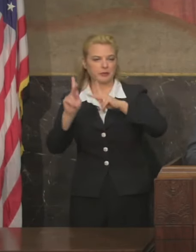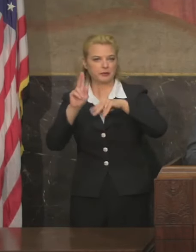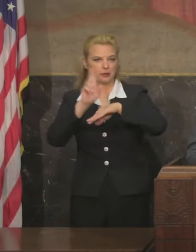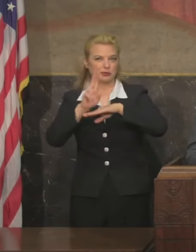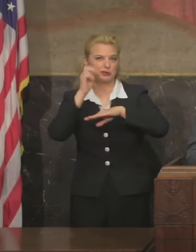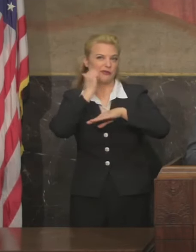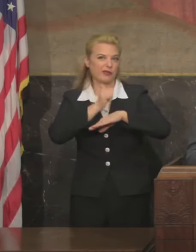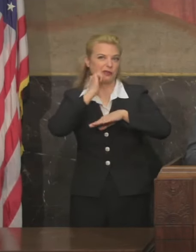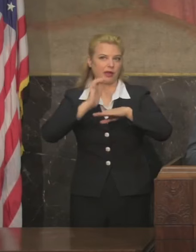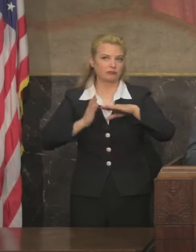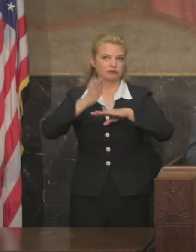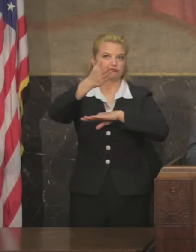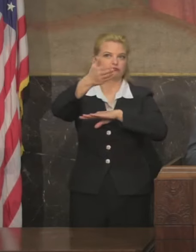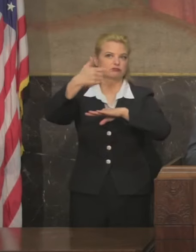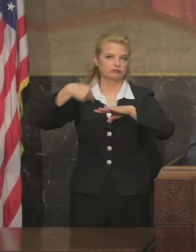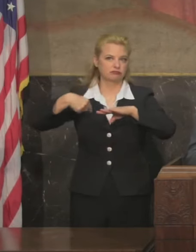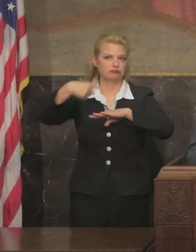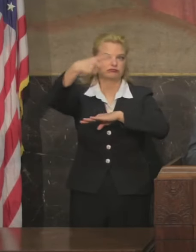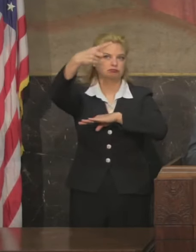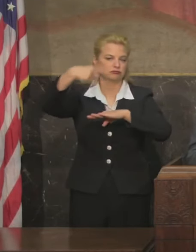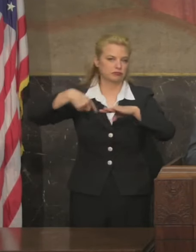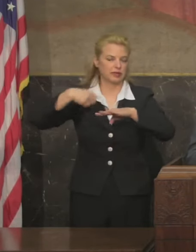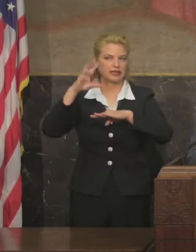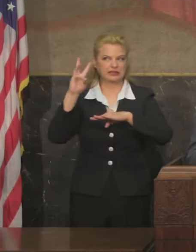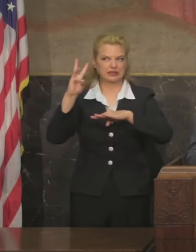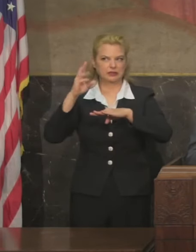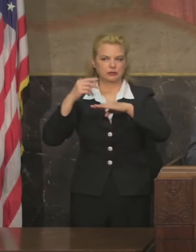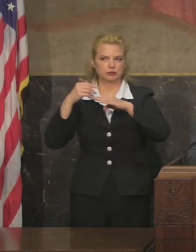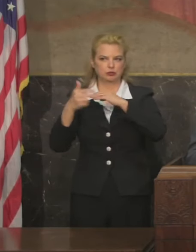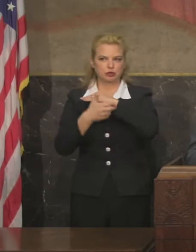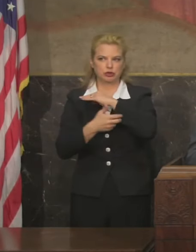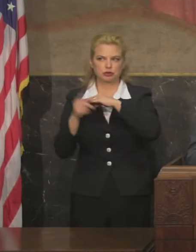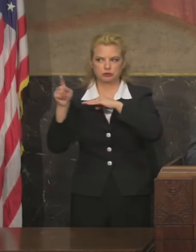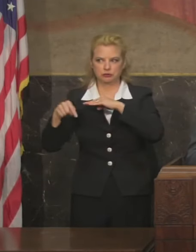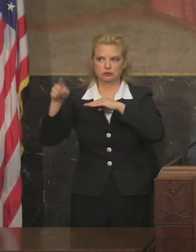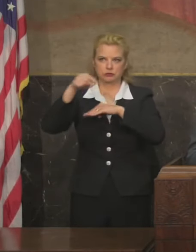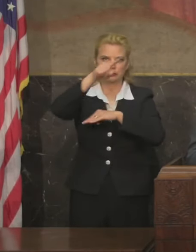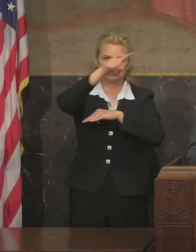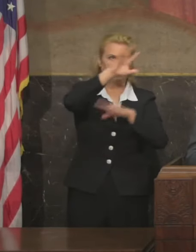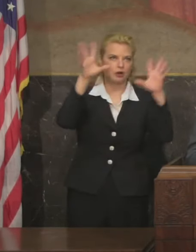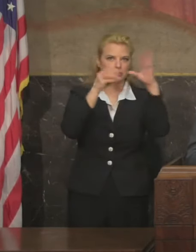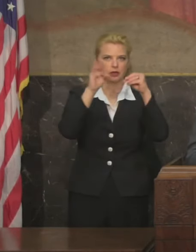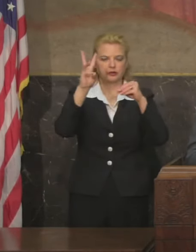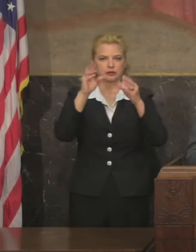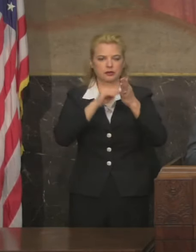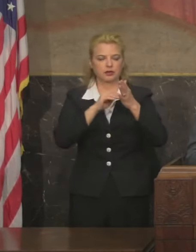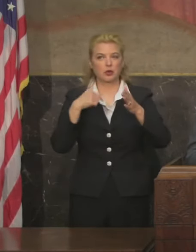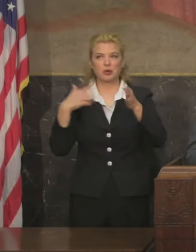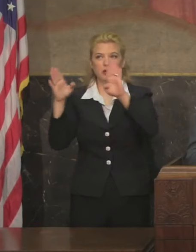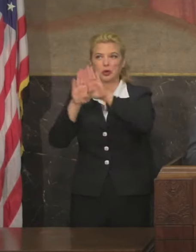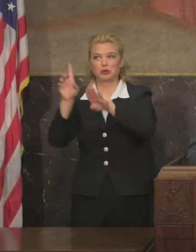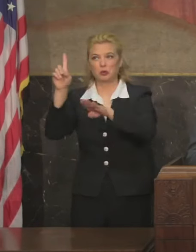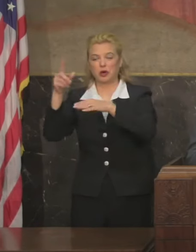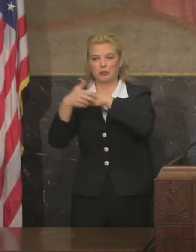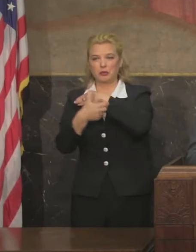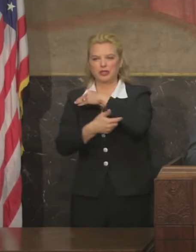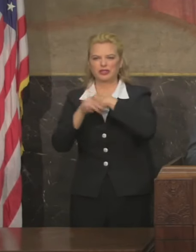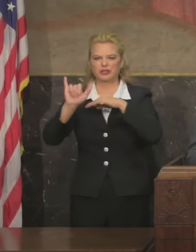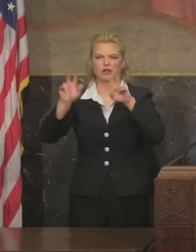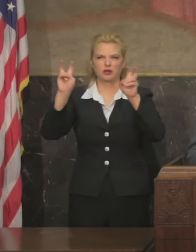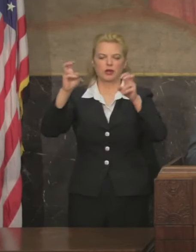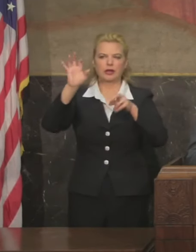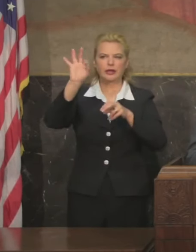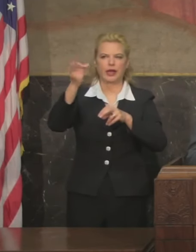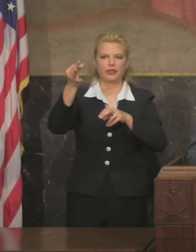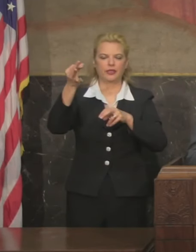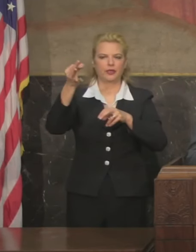per day across the state, across those 6 bridges. We closed a bridge on yesterday, which was the 9th bridge, so that's a priority for us,